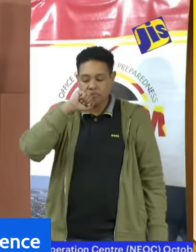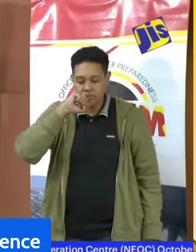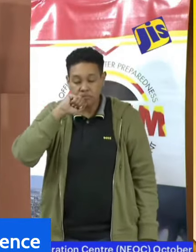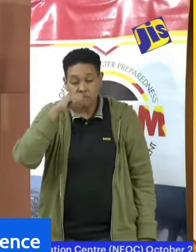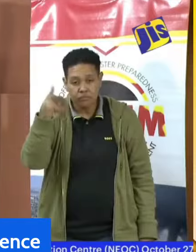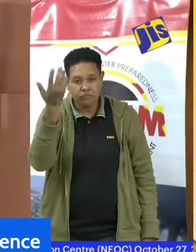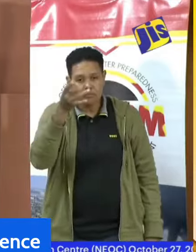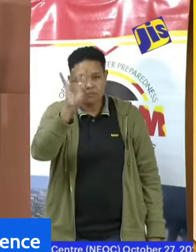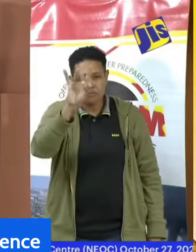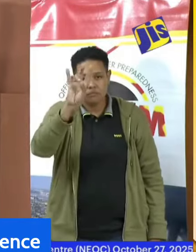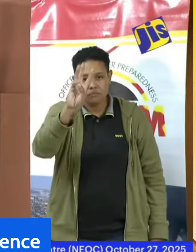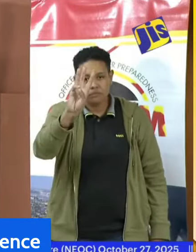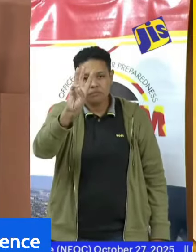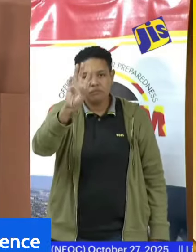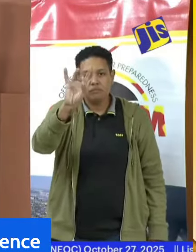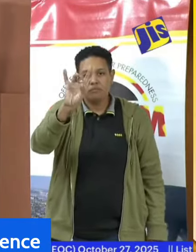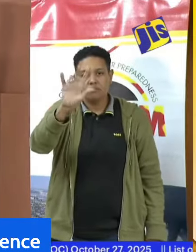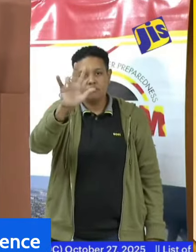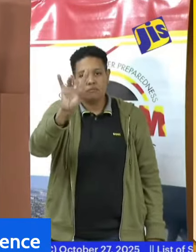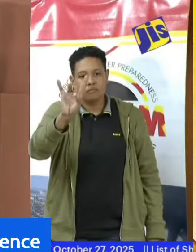And